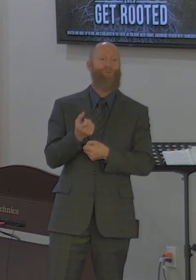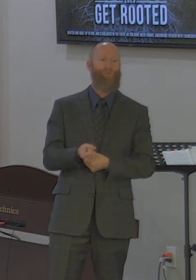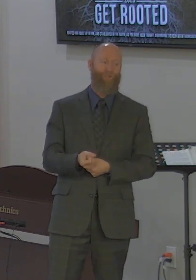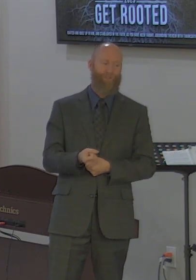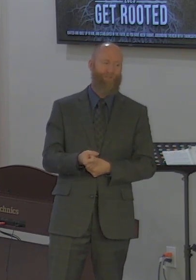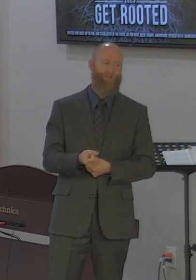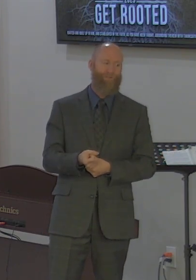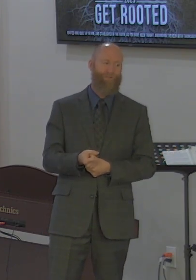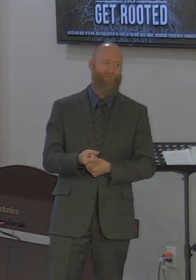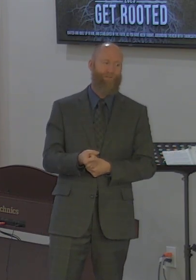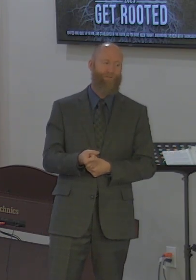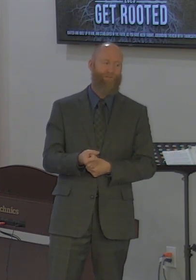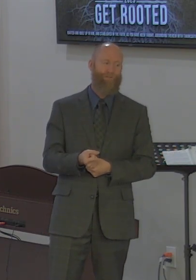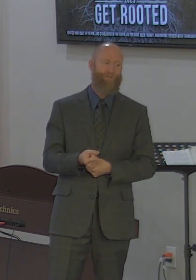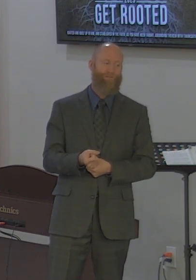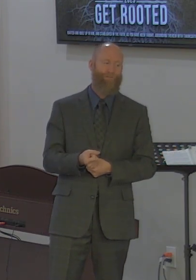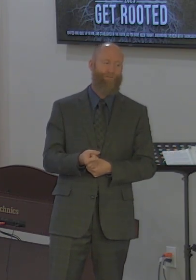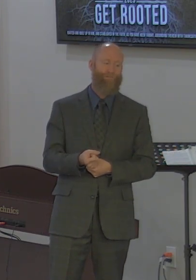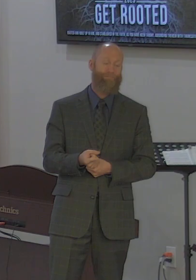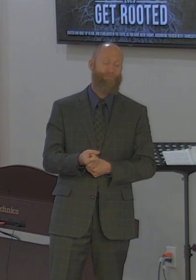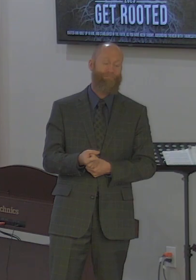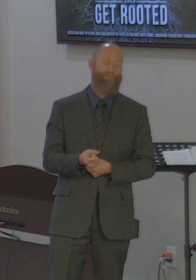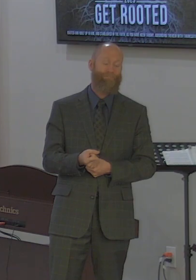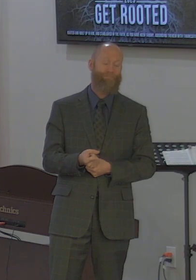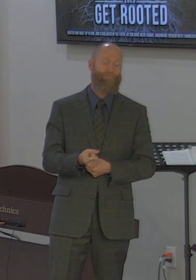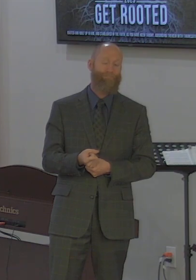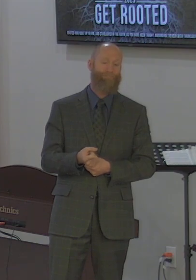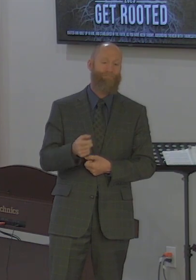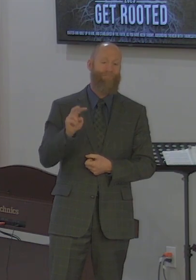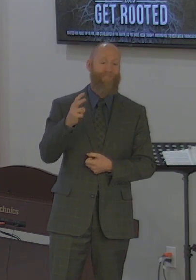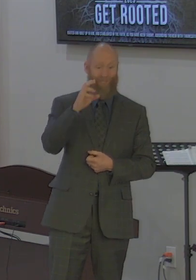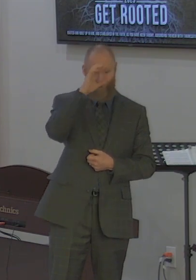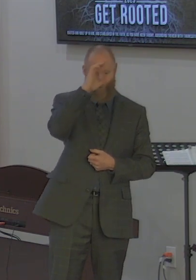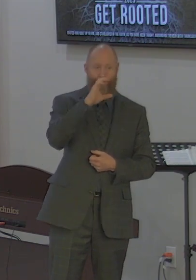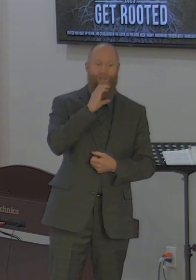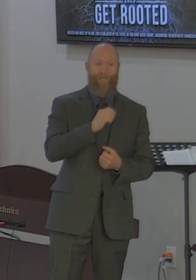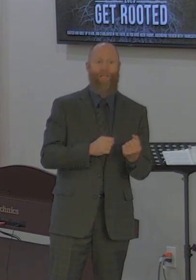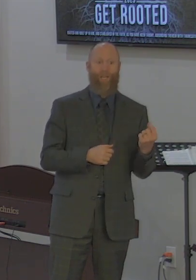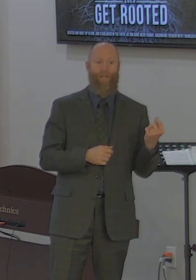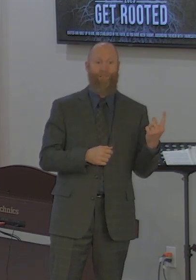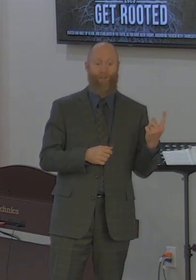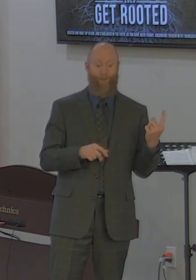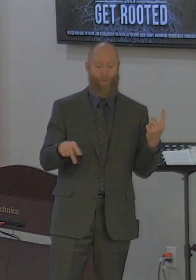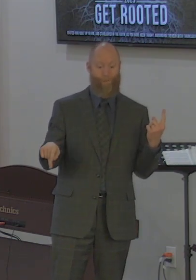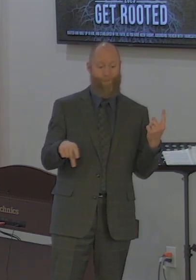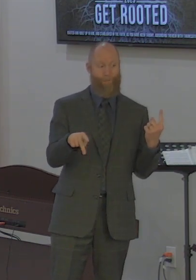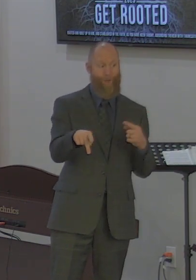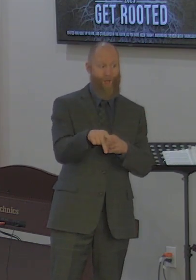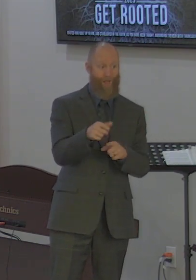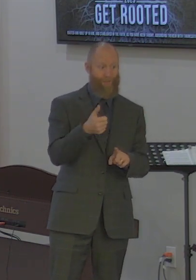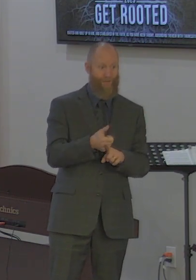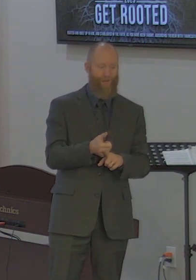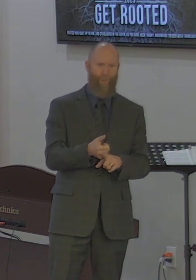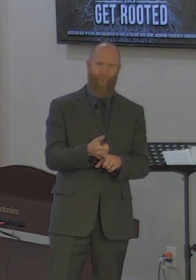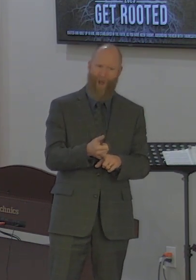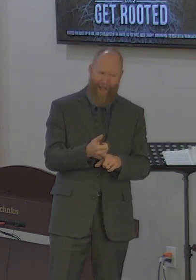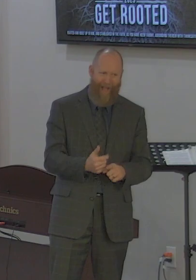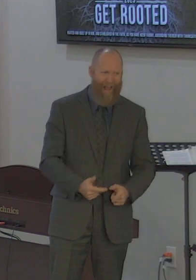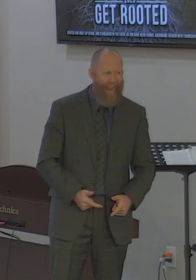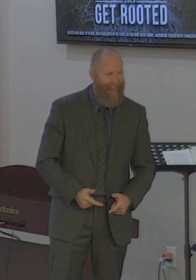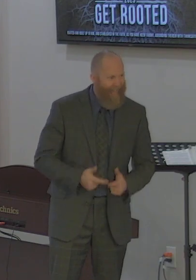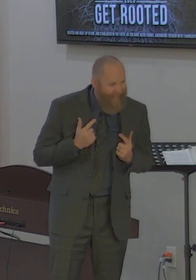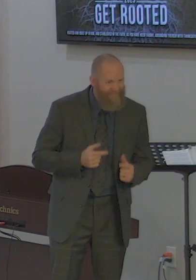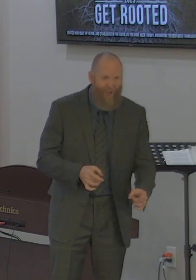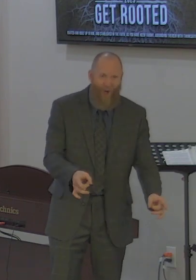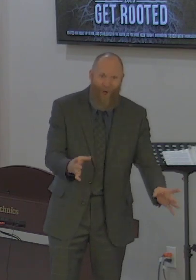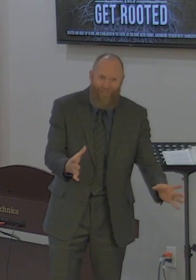It's like Paul. I mean, if you read that Hebrews or 2 Corinthians 11, Paul went through some awful things